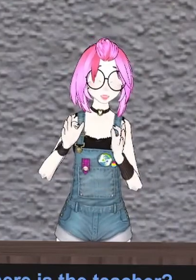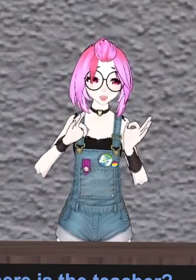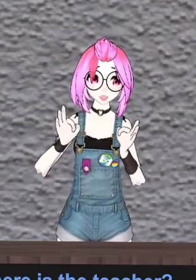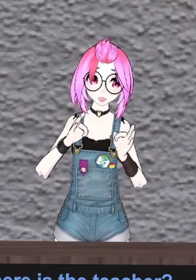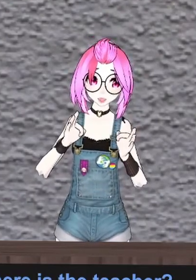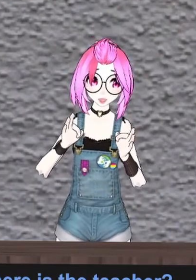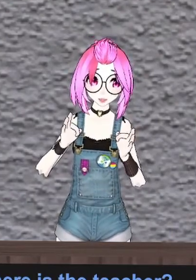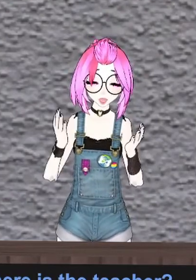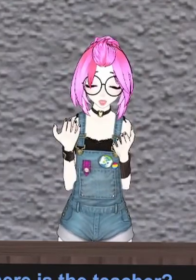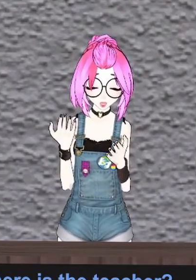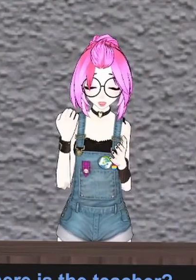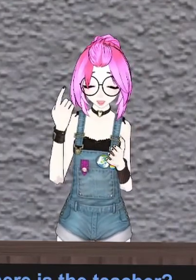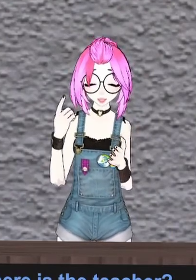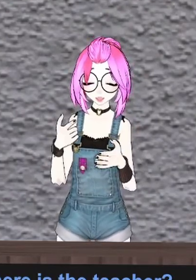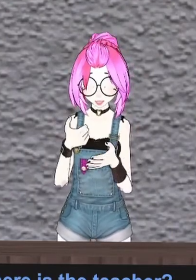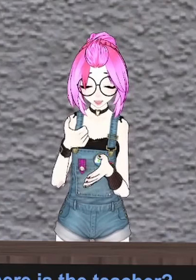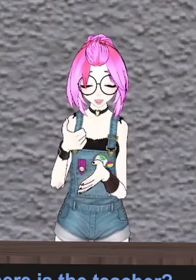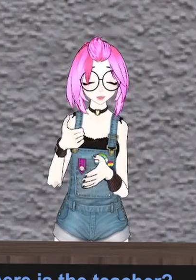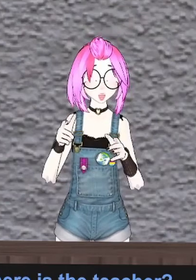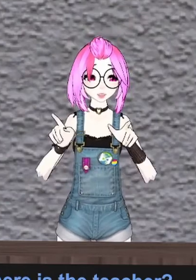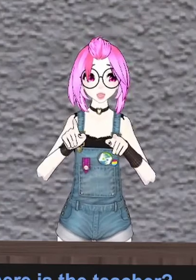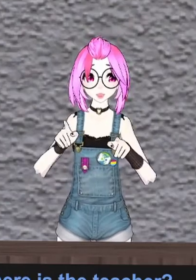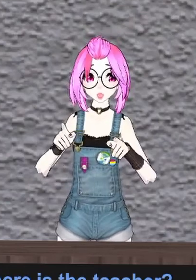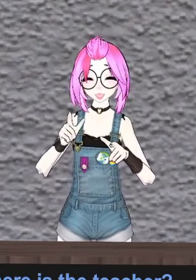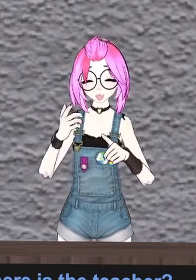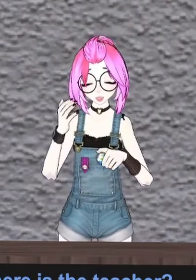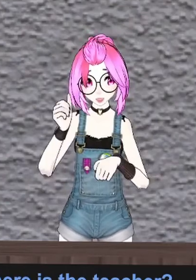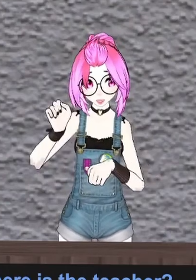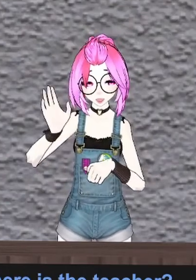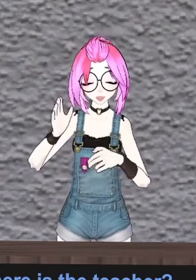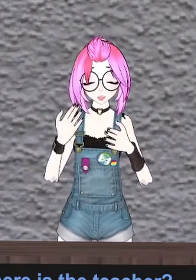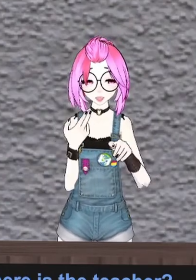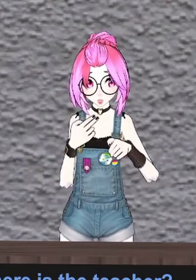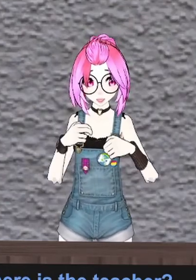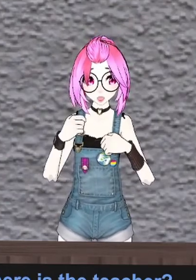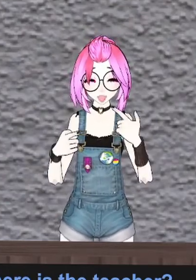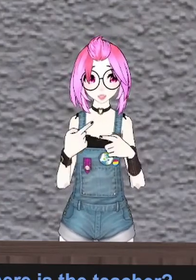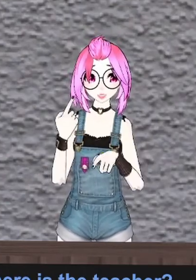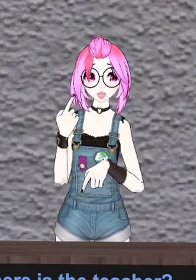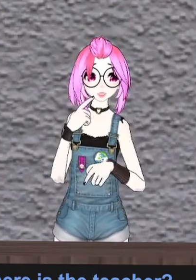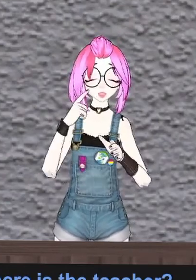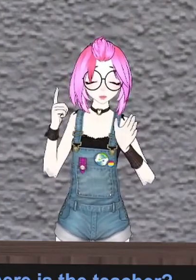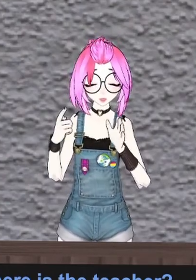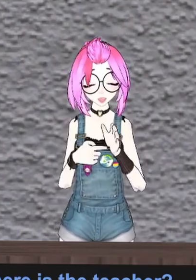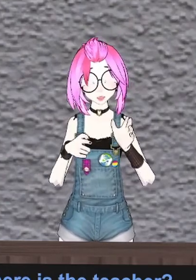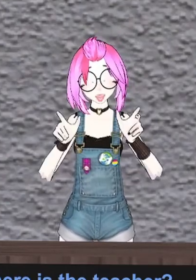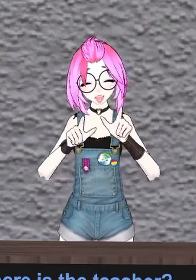and explain what you don't understand and they could help you, but also the ABCs are used a lot in science. So you'll be able to recognize